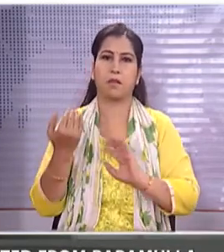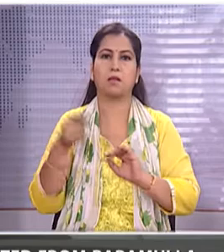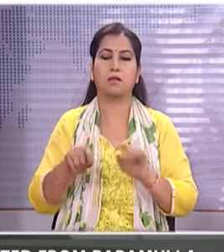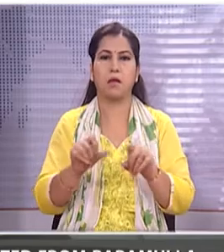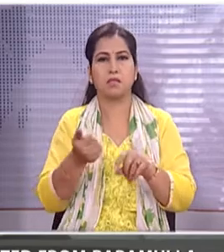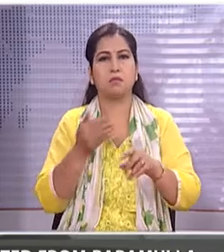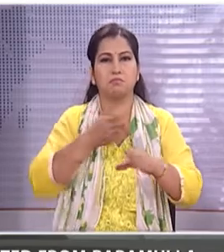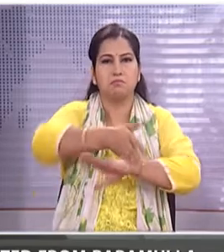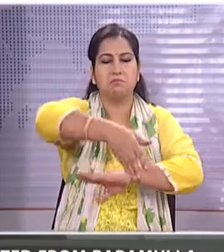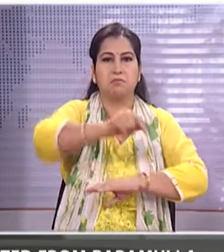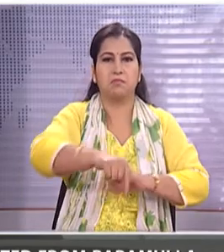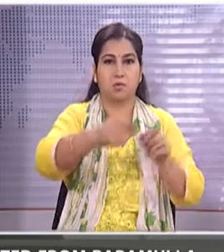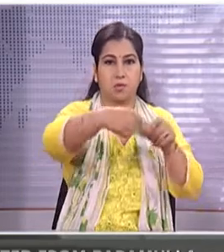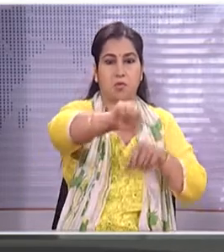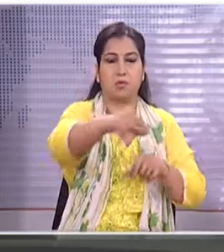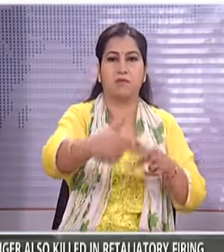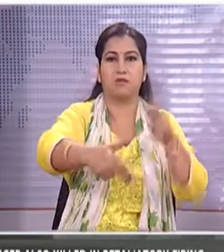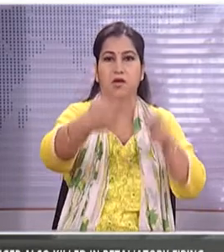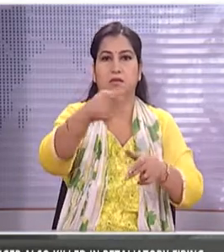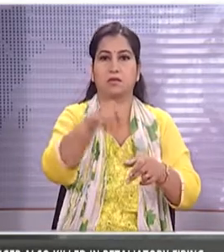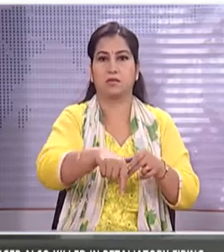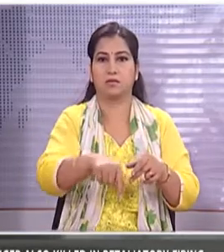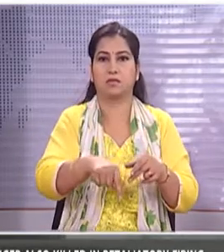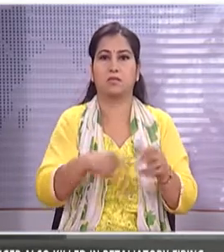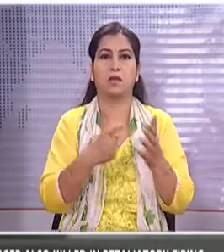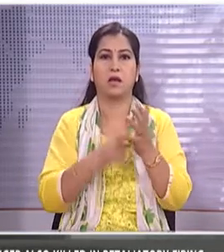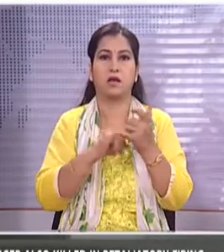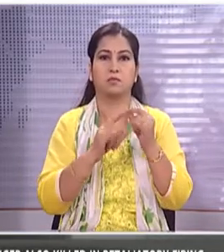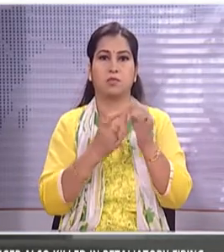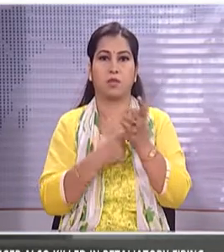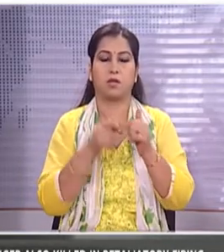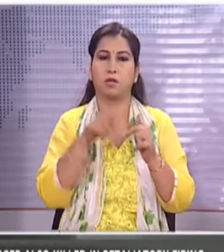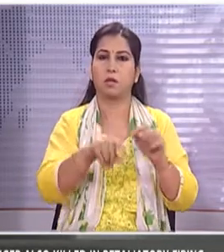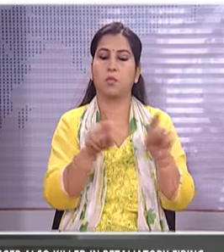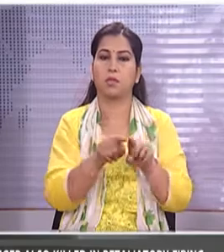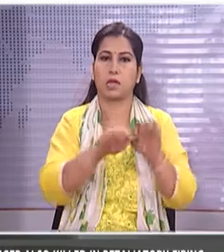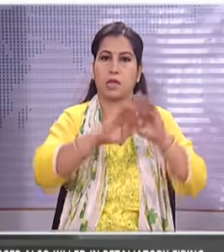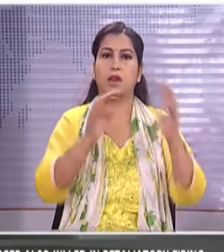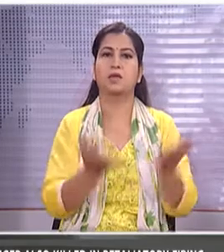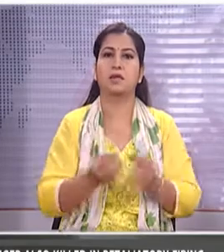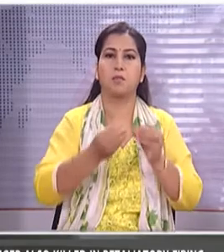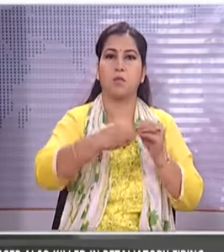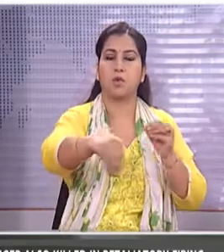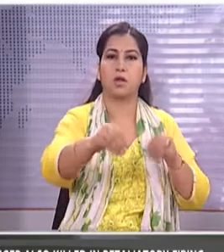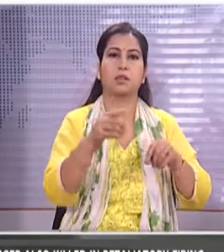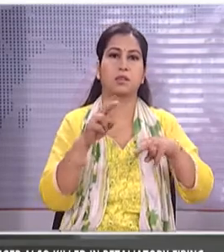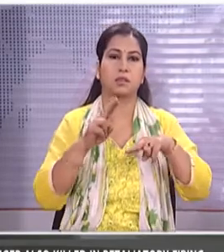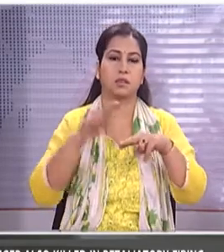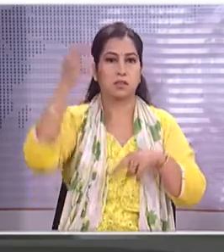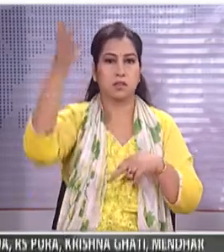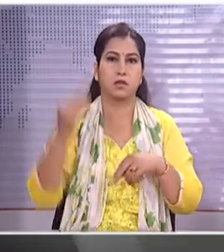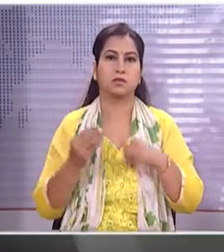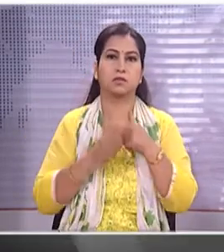and another was critically injured in cross-border firing in Arispura sector along the international border on Thursday afternoon.